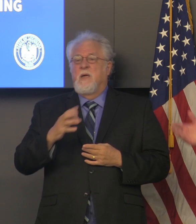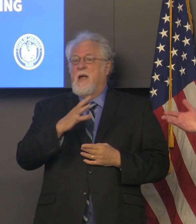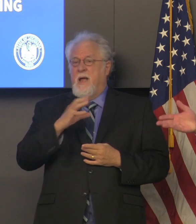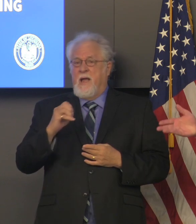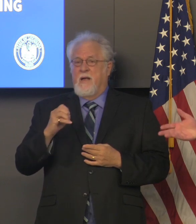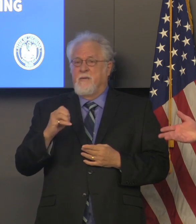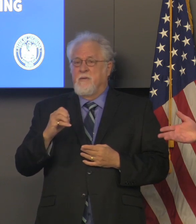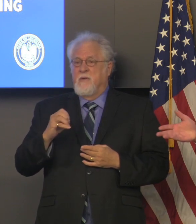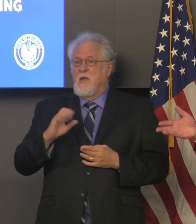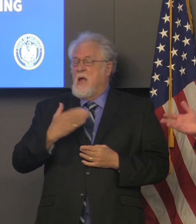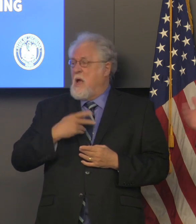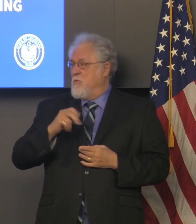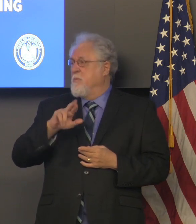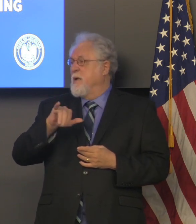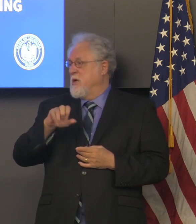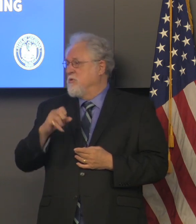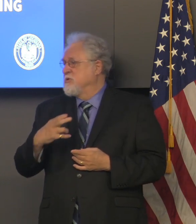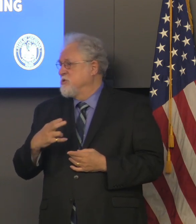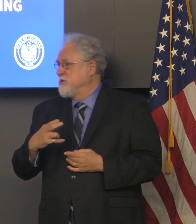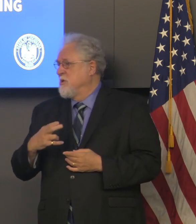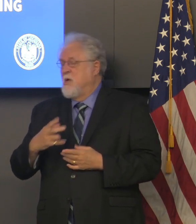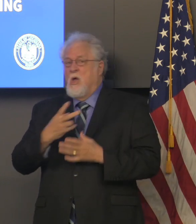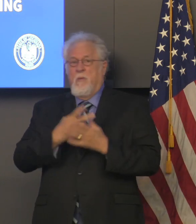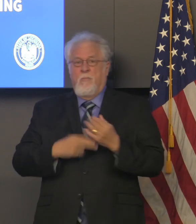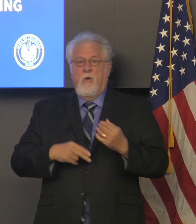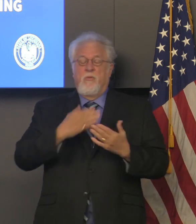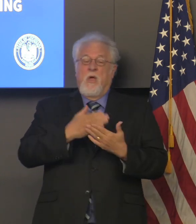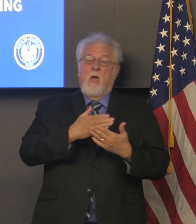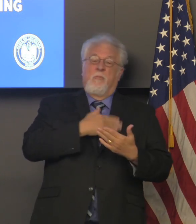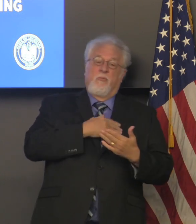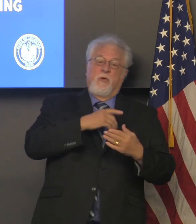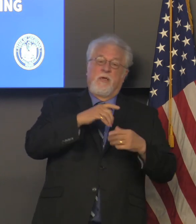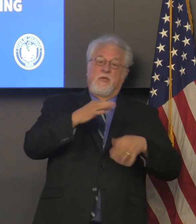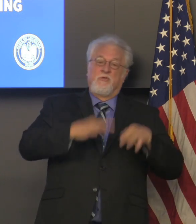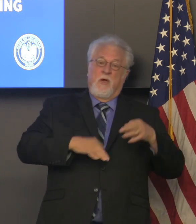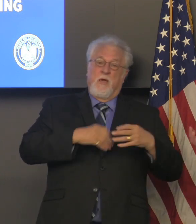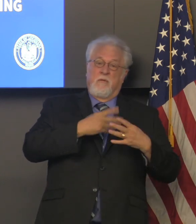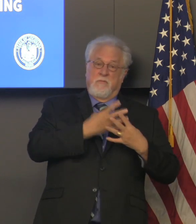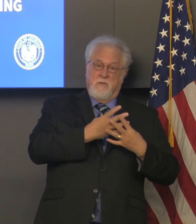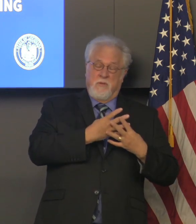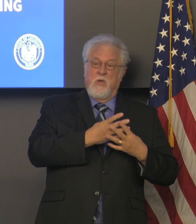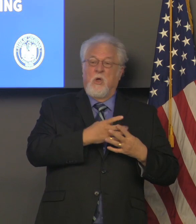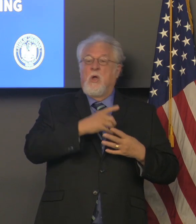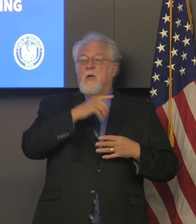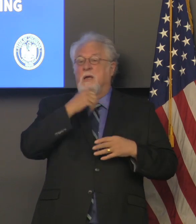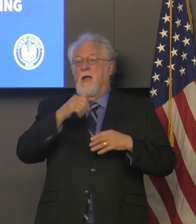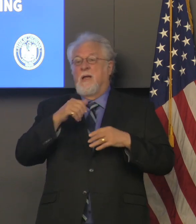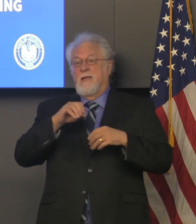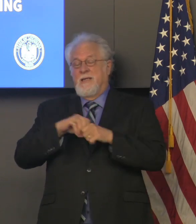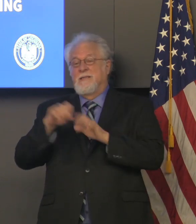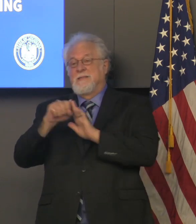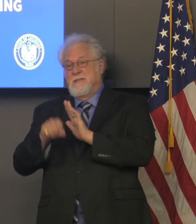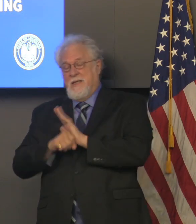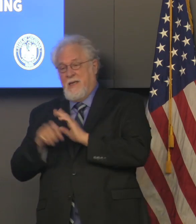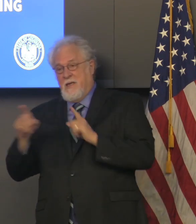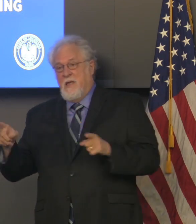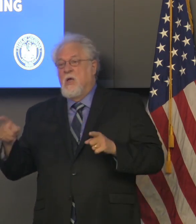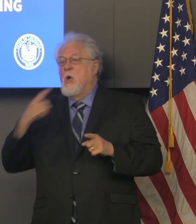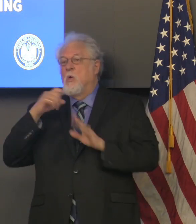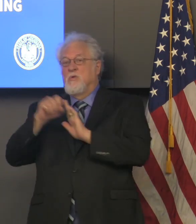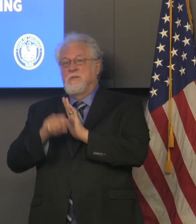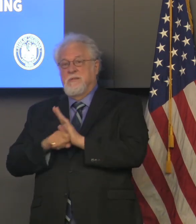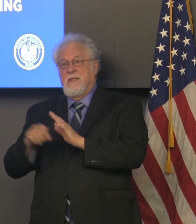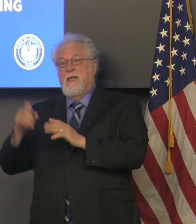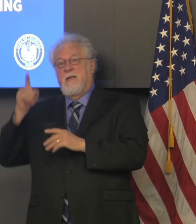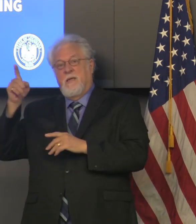in our parishes, both as it relates to pretrial detainees, those who are not in state custody, and those who are state inmates